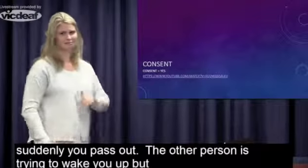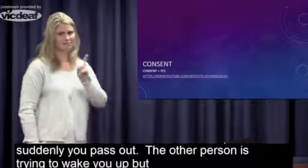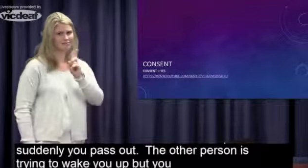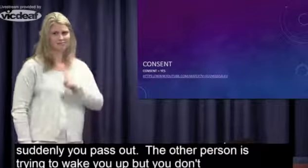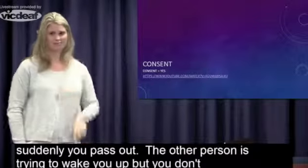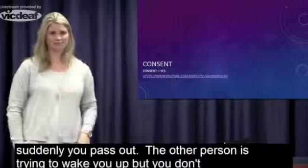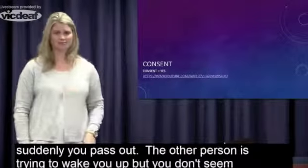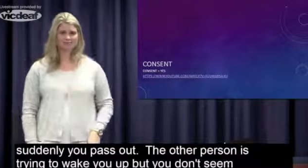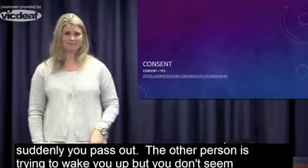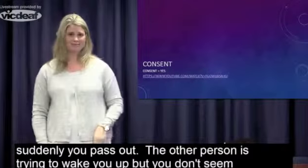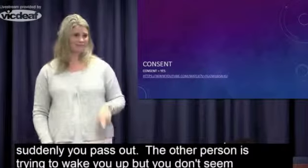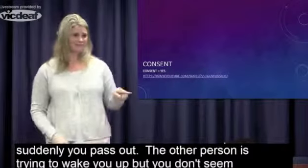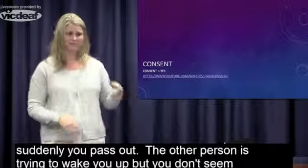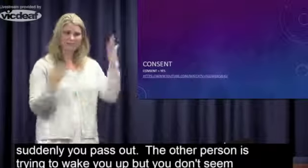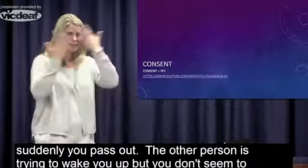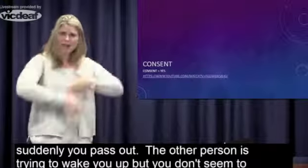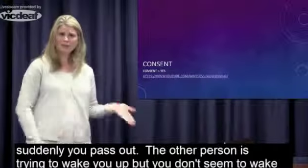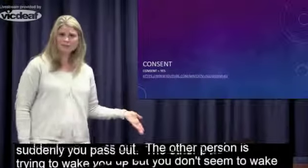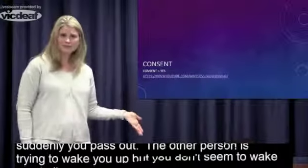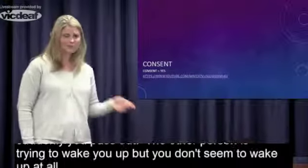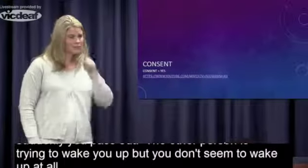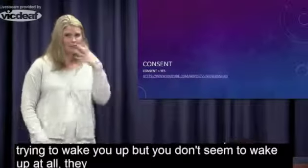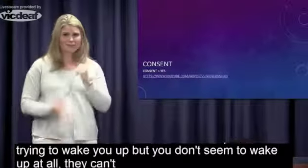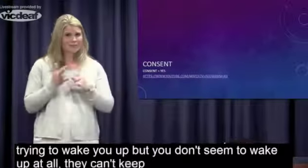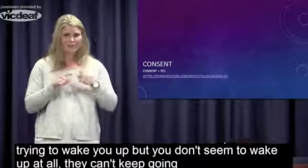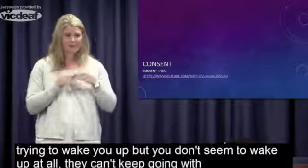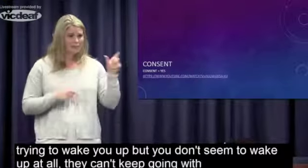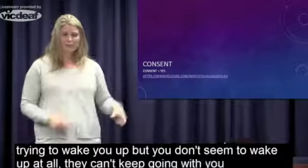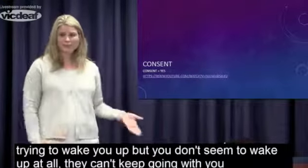They can't keep going with you. They can't keep going with having sex with you because you've passed out.